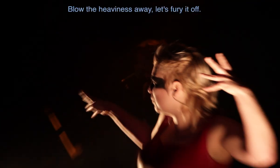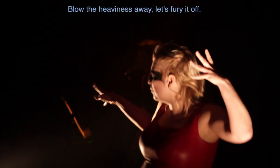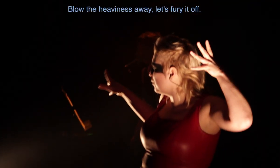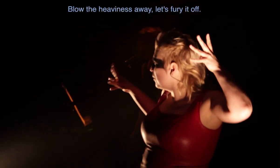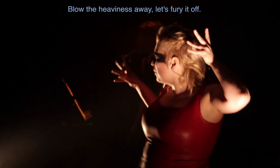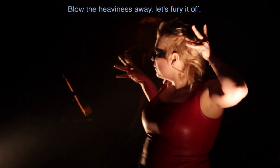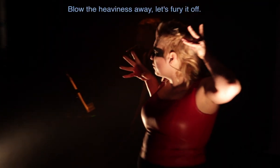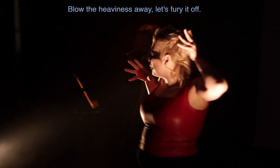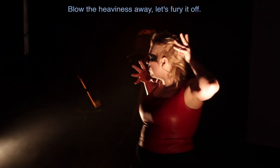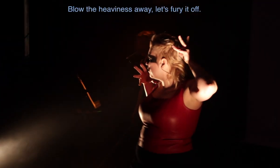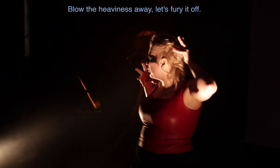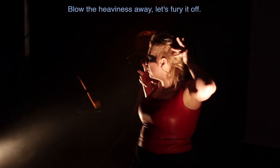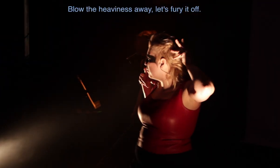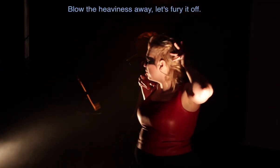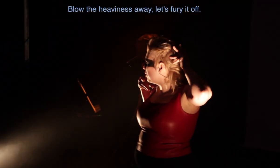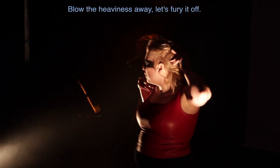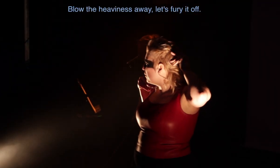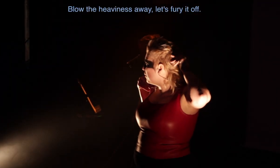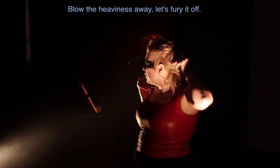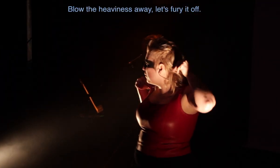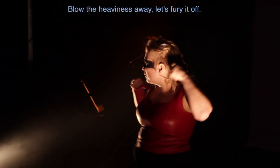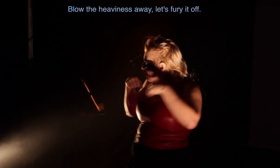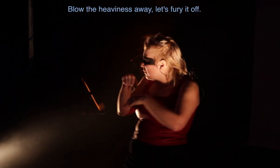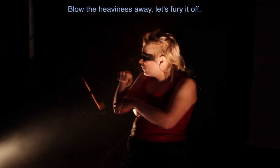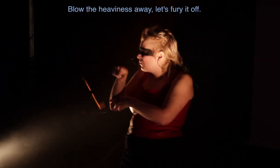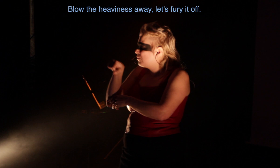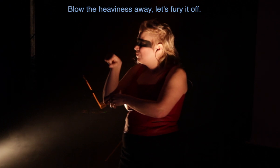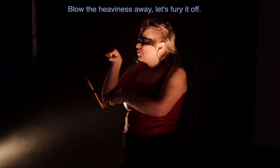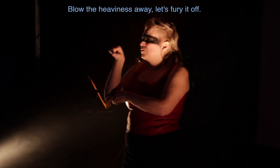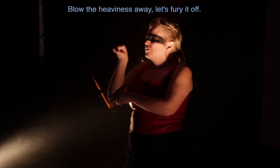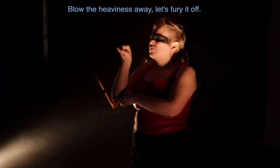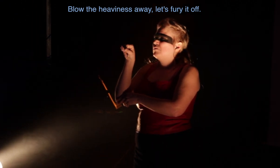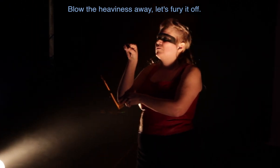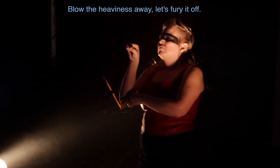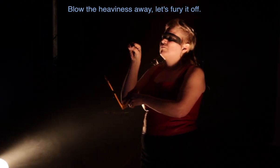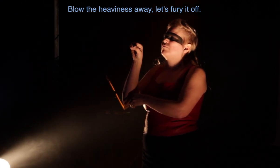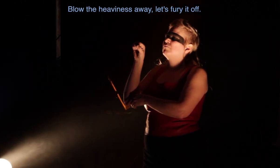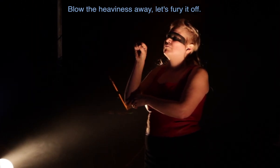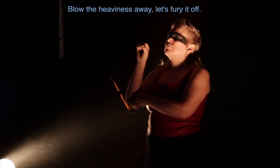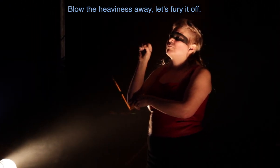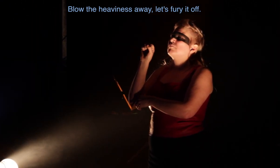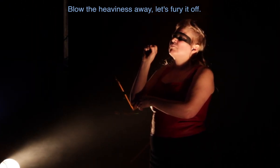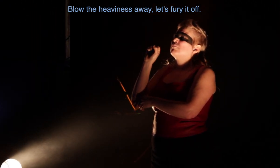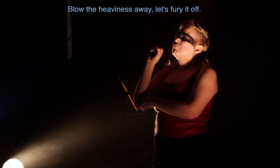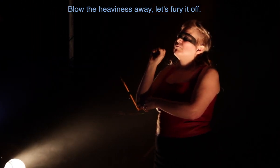heavens away Let's do it all